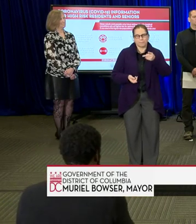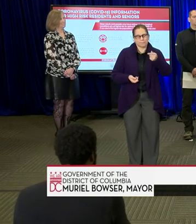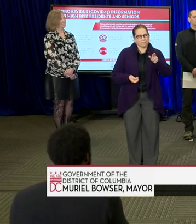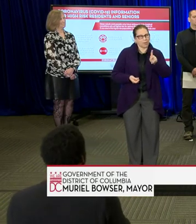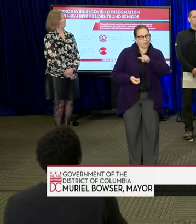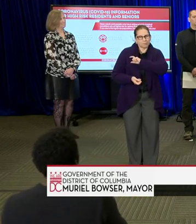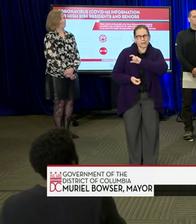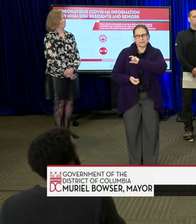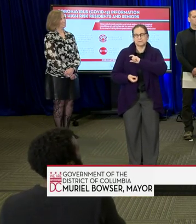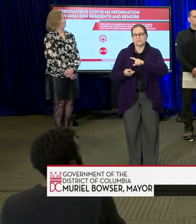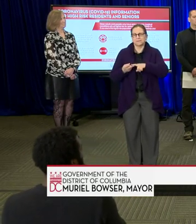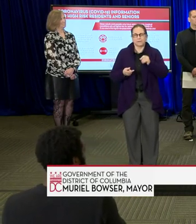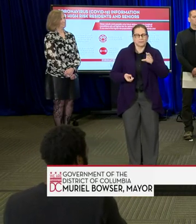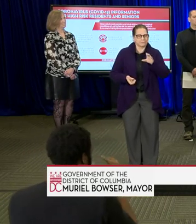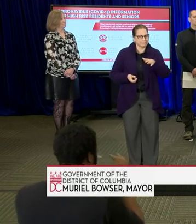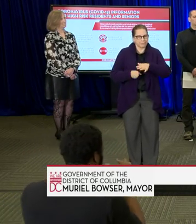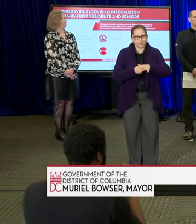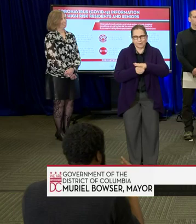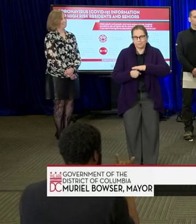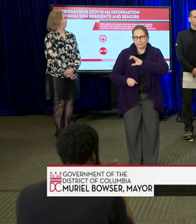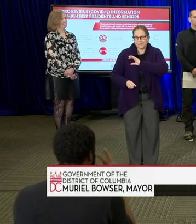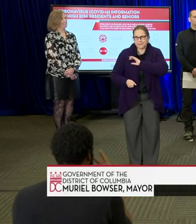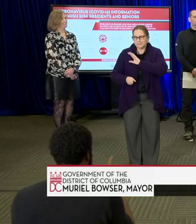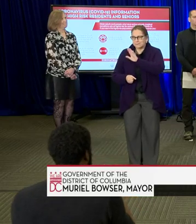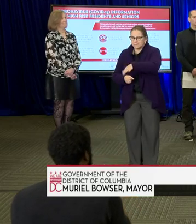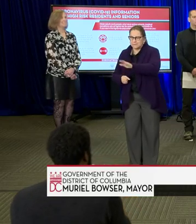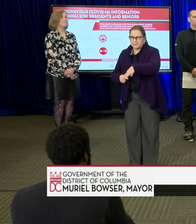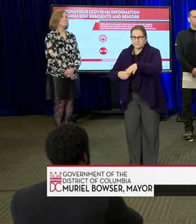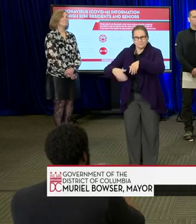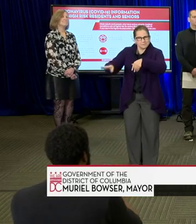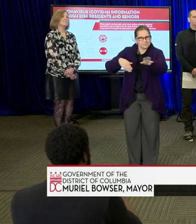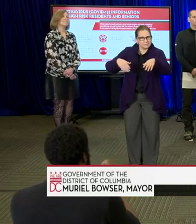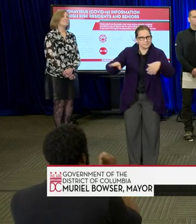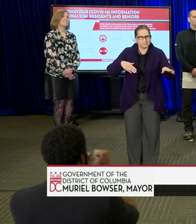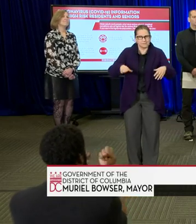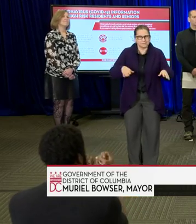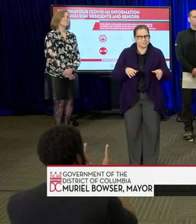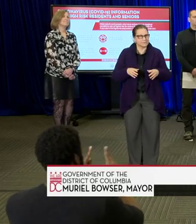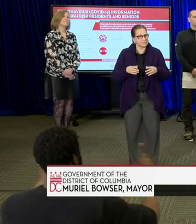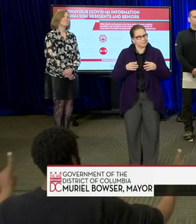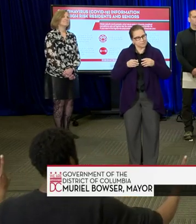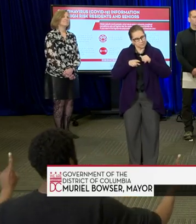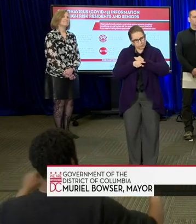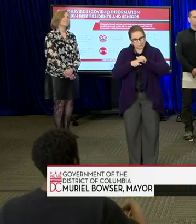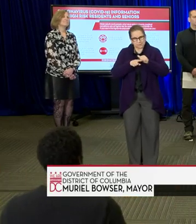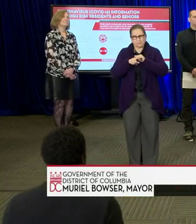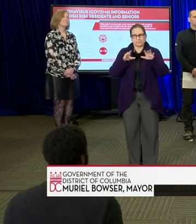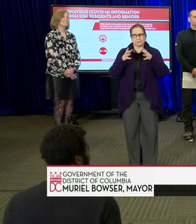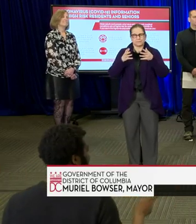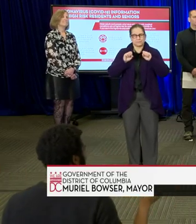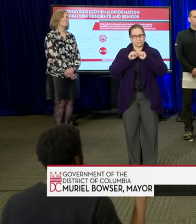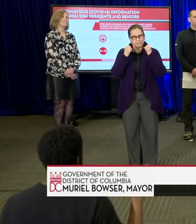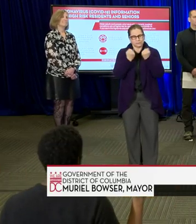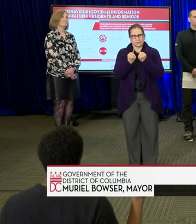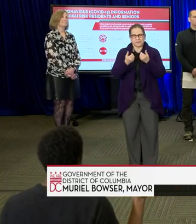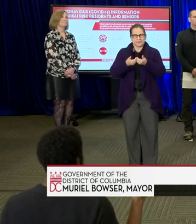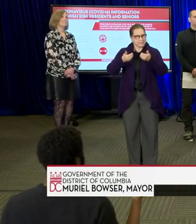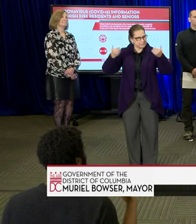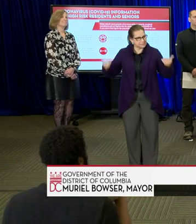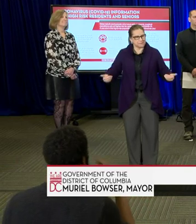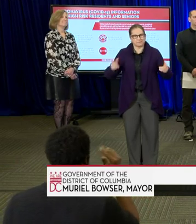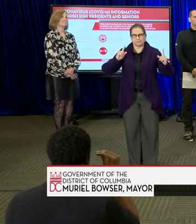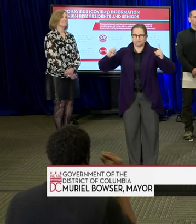not practicing social distancing. And just a question about the fact that there's going to be more nice spring days to come. Like, how do you actually